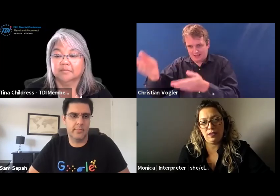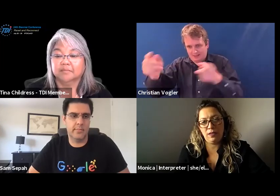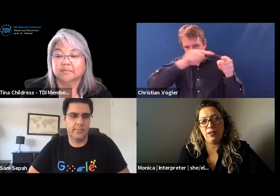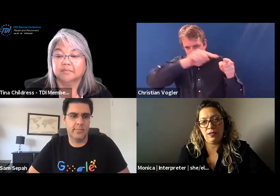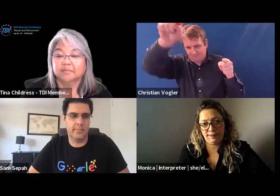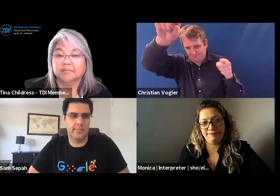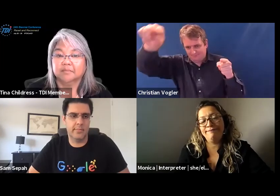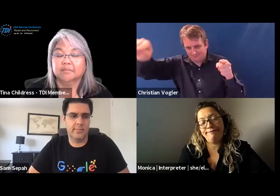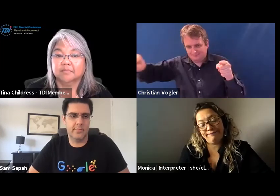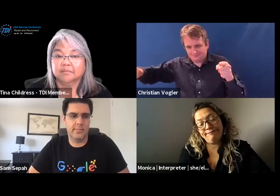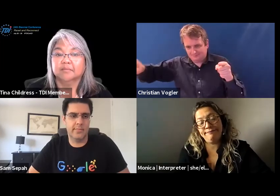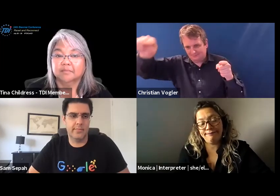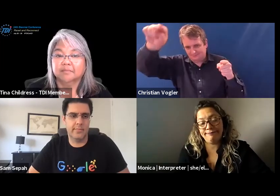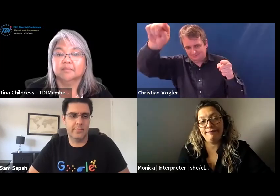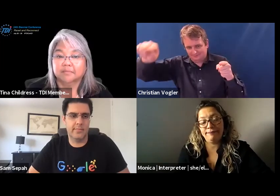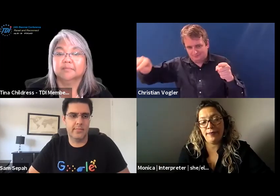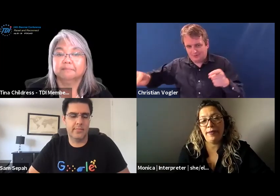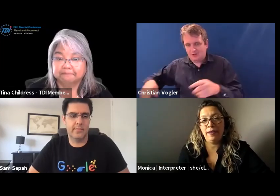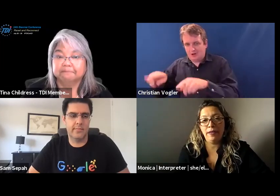And there's going to be some delay happening there.